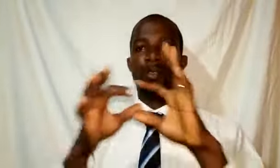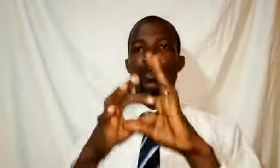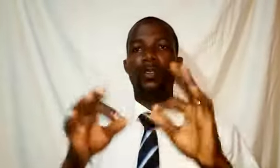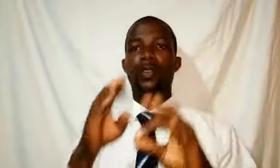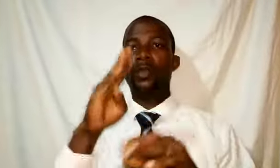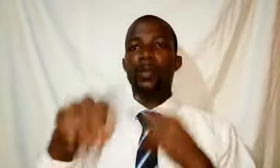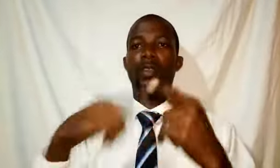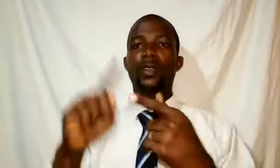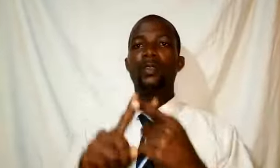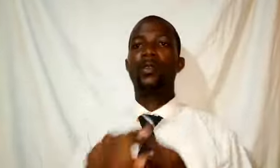to